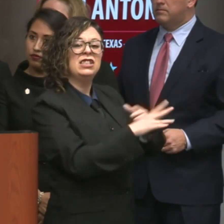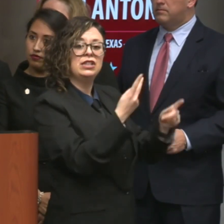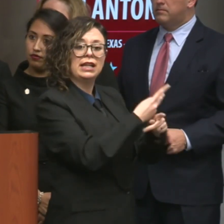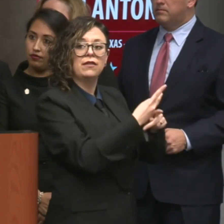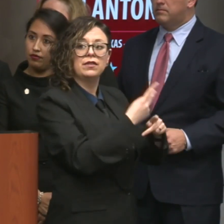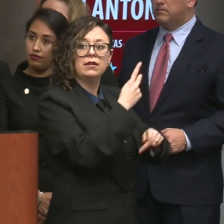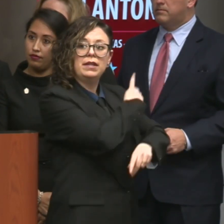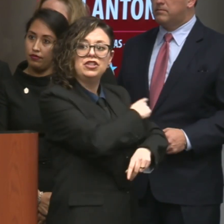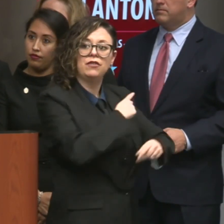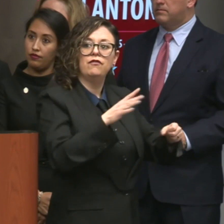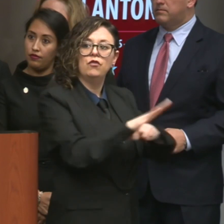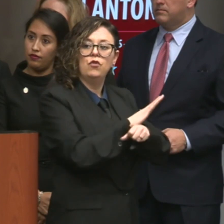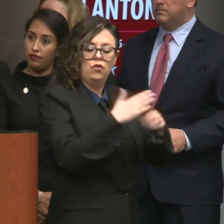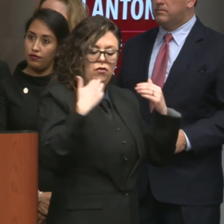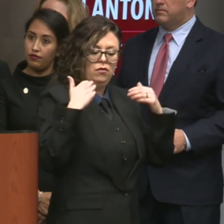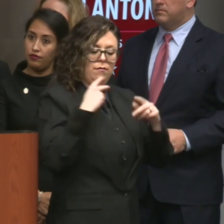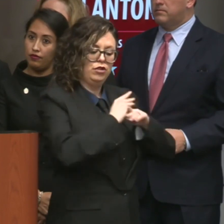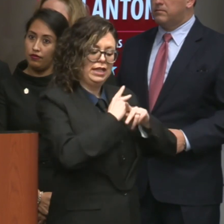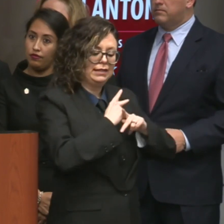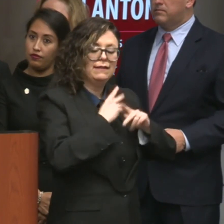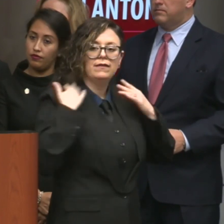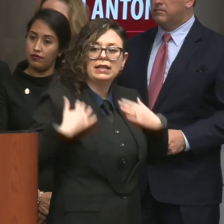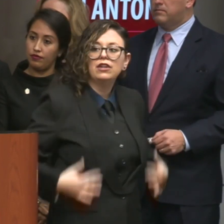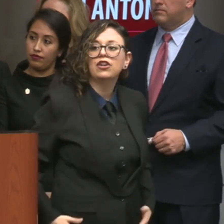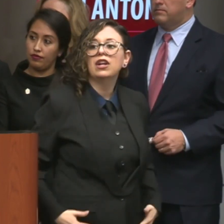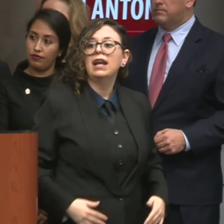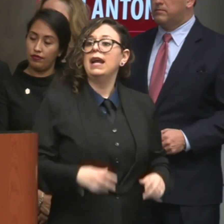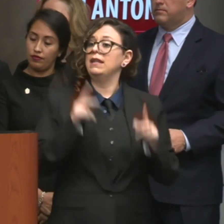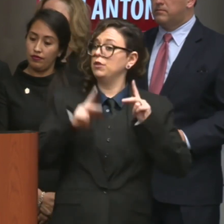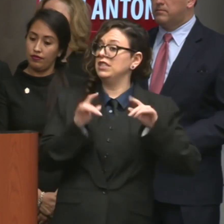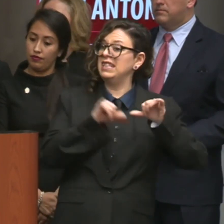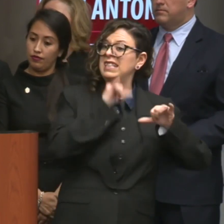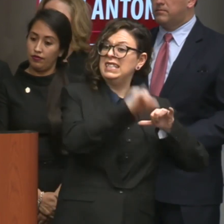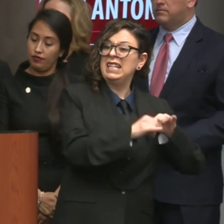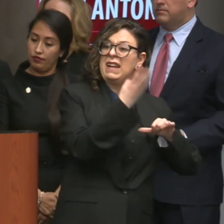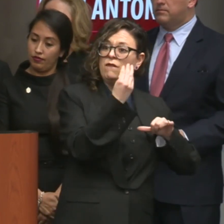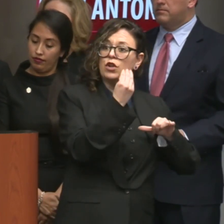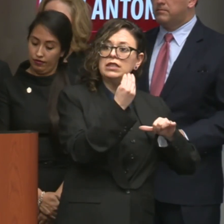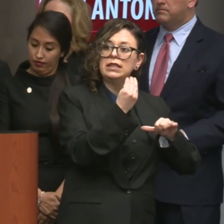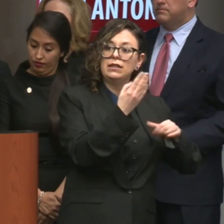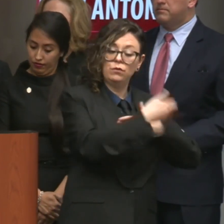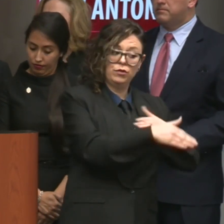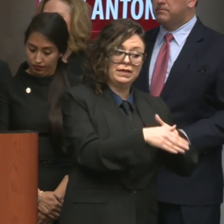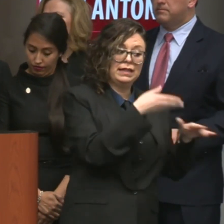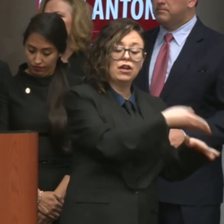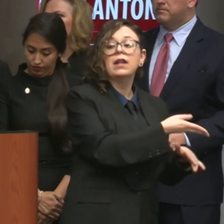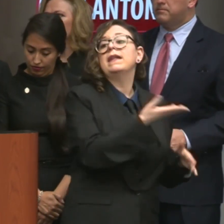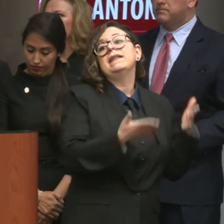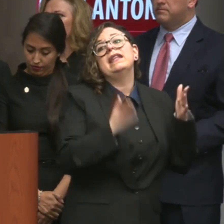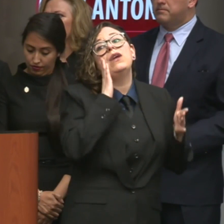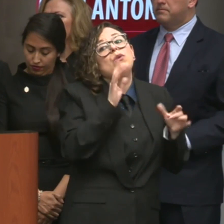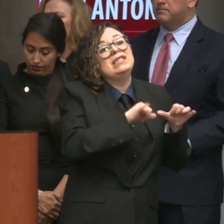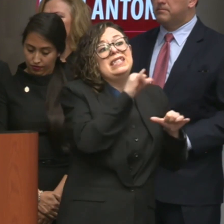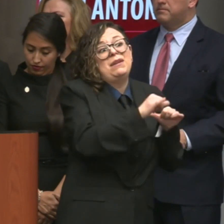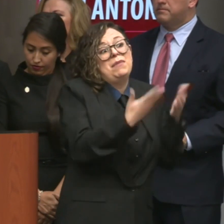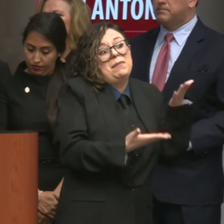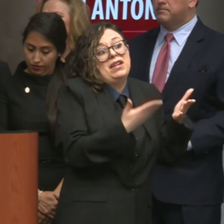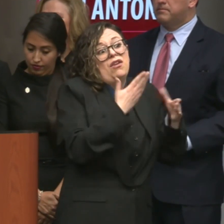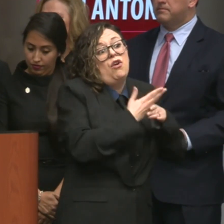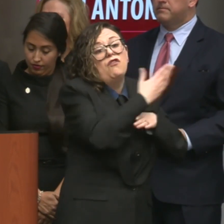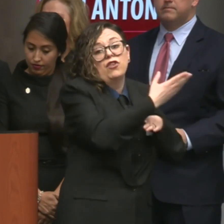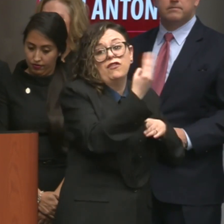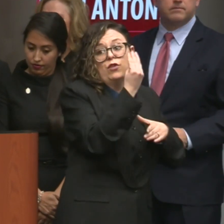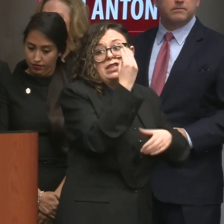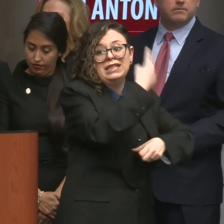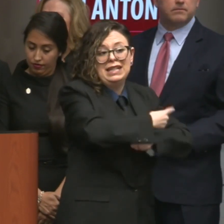person be spending 14 days in that area? That person may spend more than 14 days in that area if they are sick enough. I think the key is that you have to